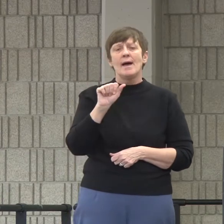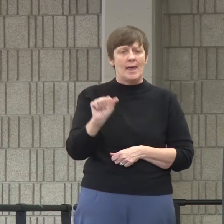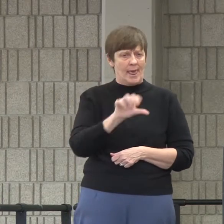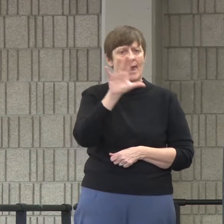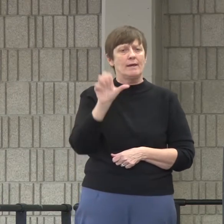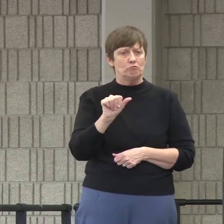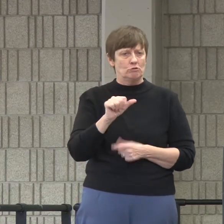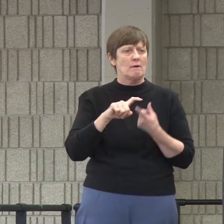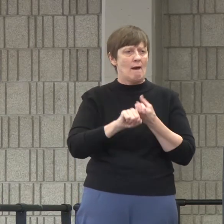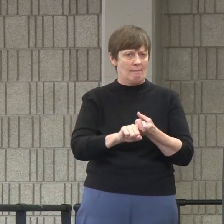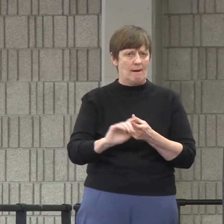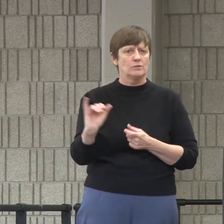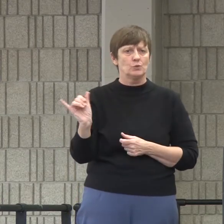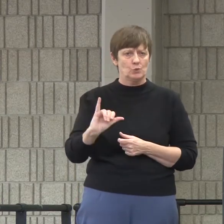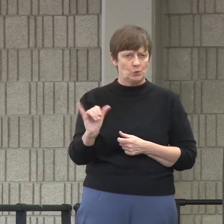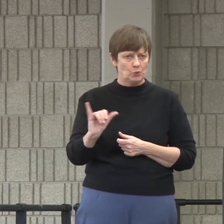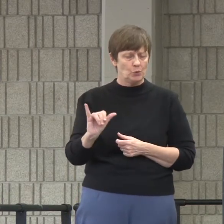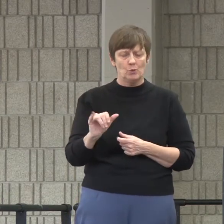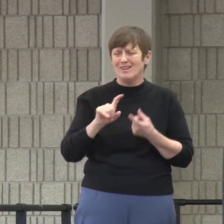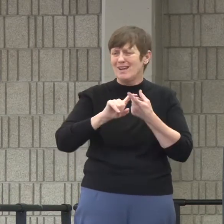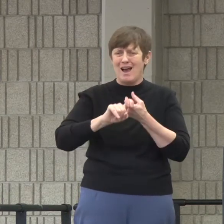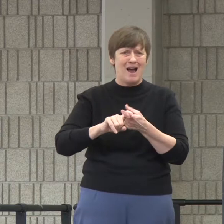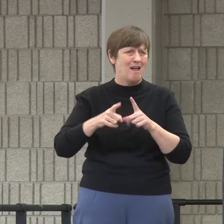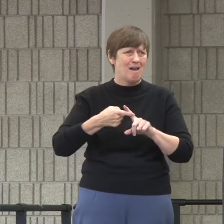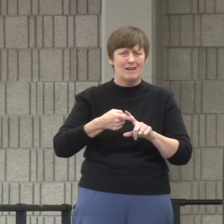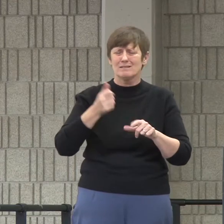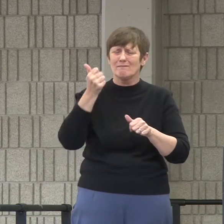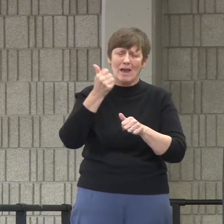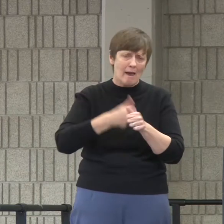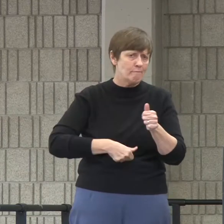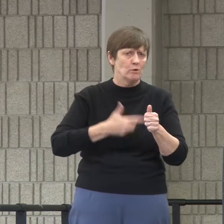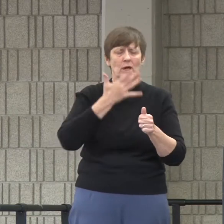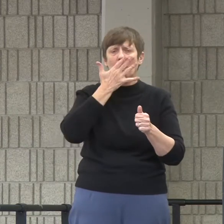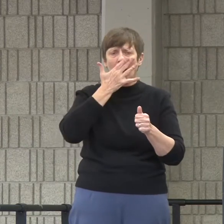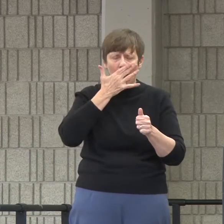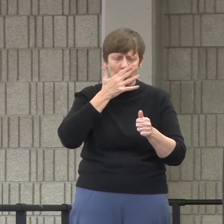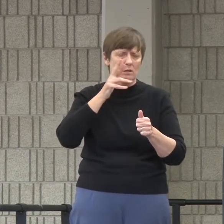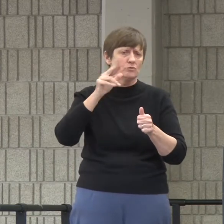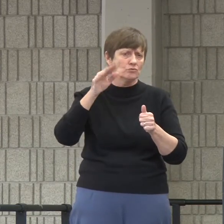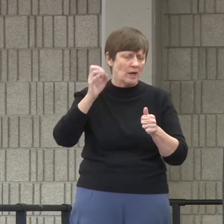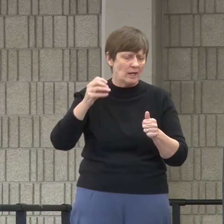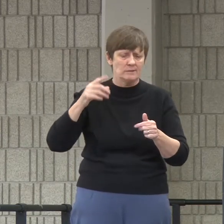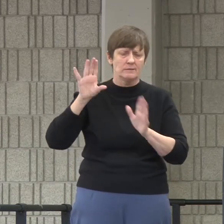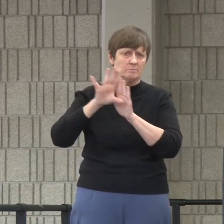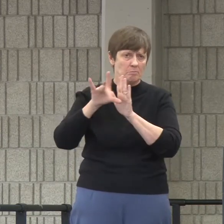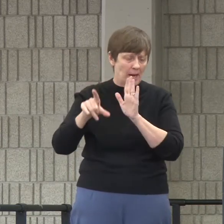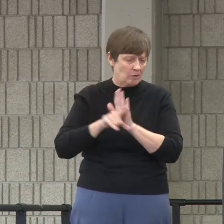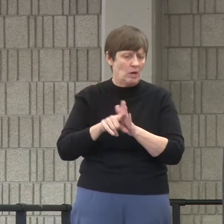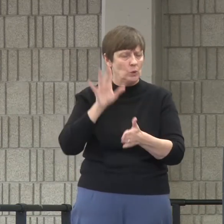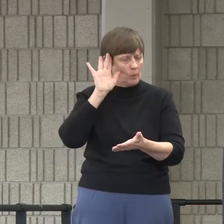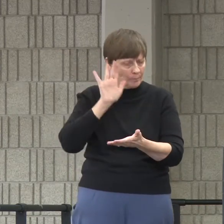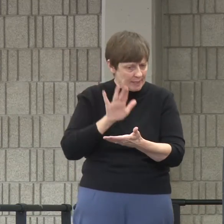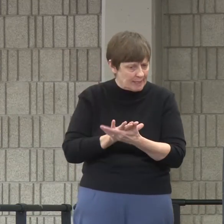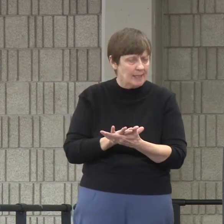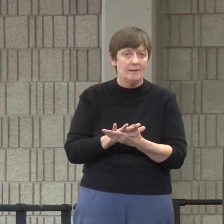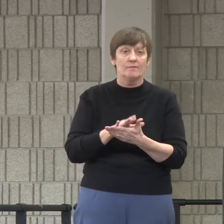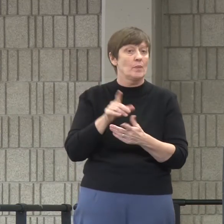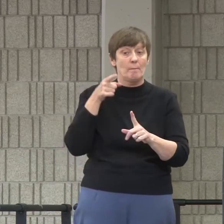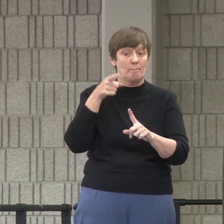well, and allies of every ethnicity, who believed in the cause of human rights.